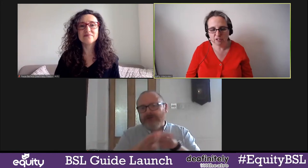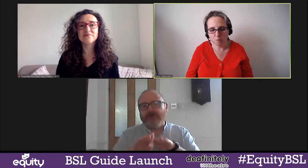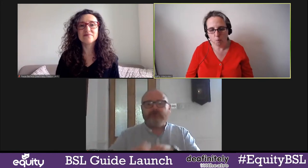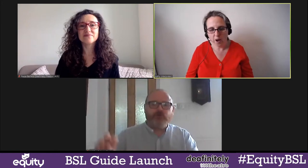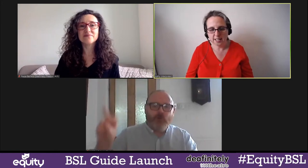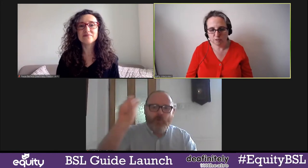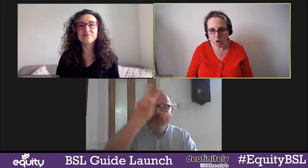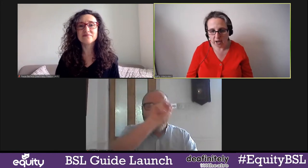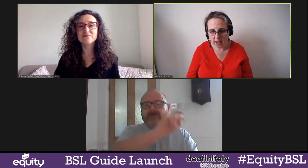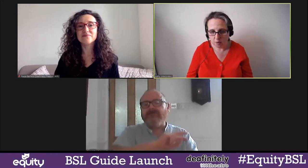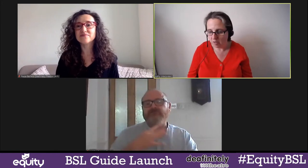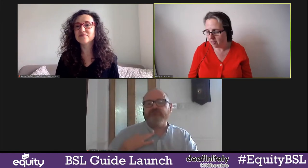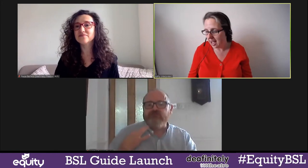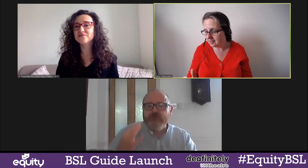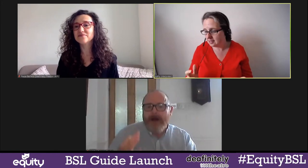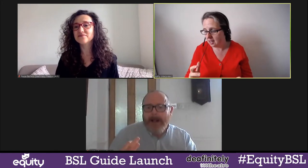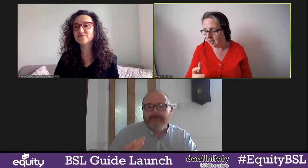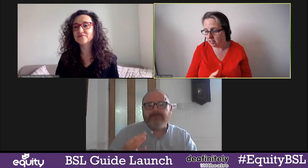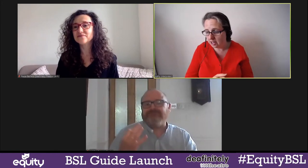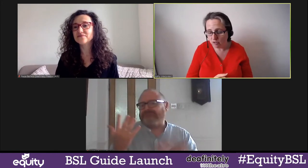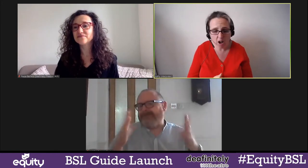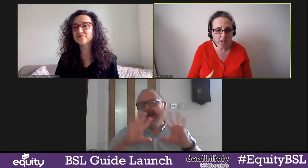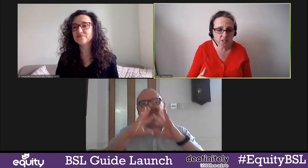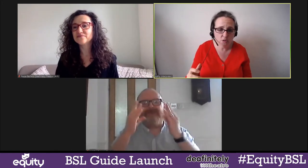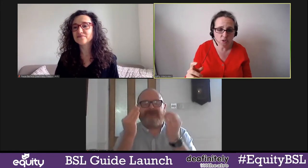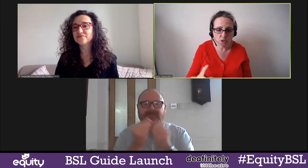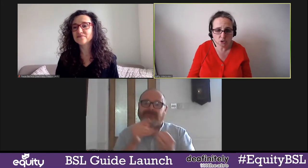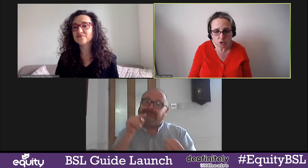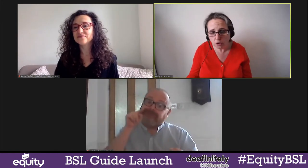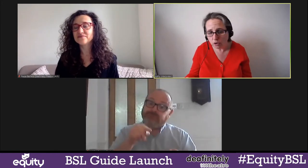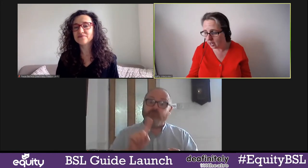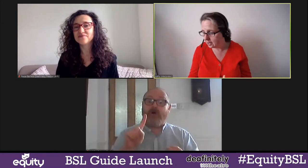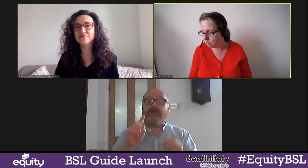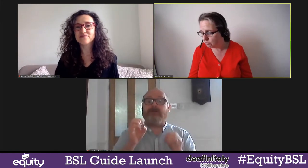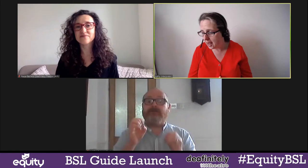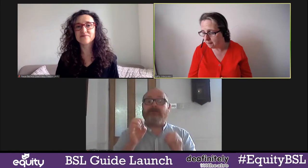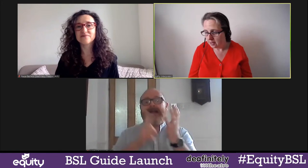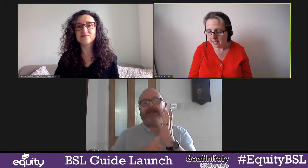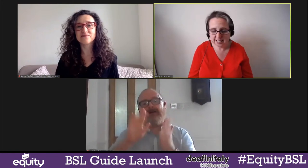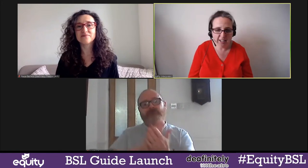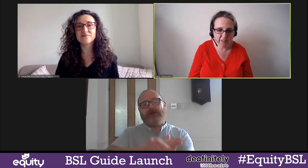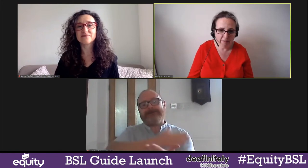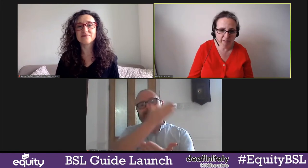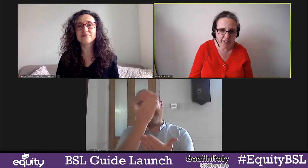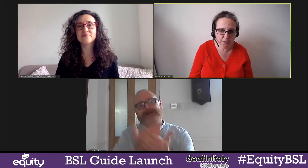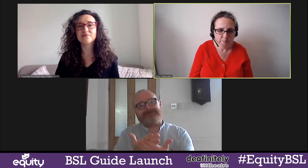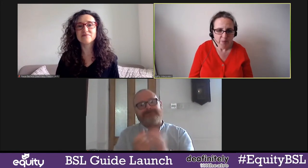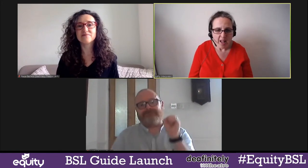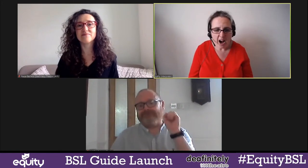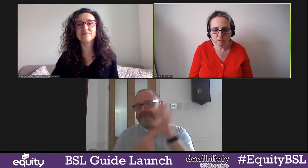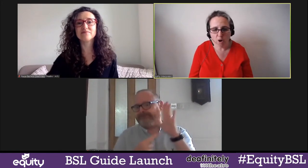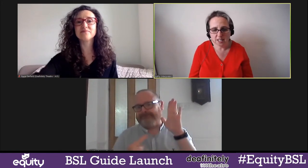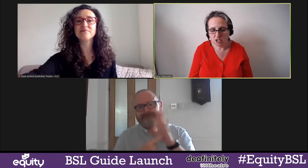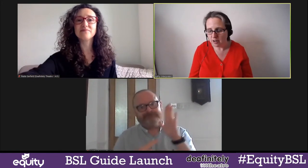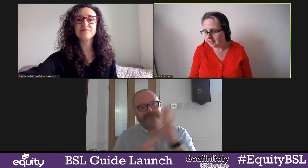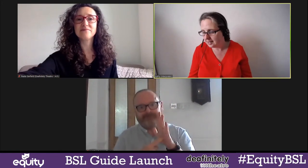different ways of working, whether that's in theatre rehearsals, on tour, in rep, TV and film. I've worked as a